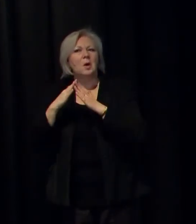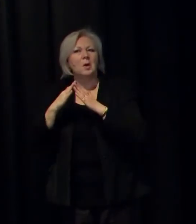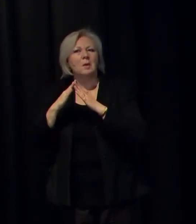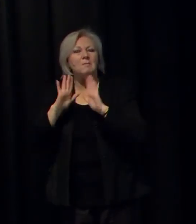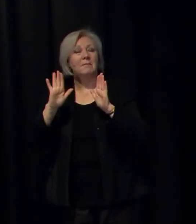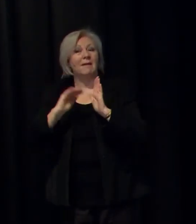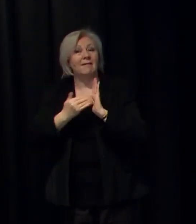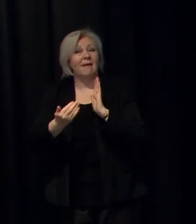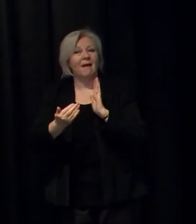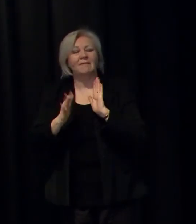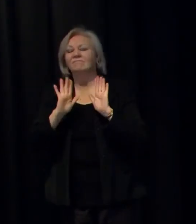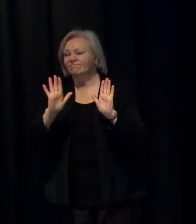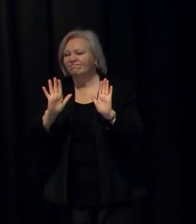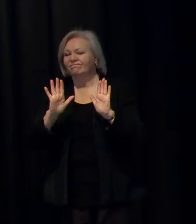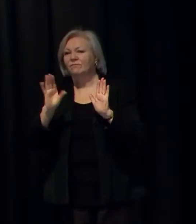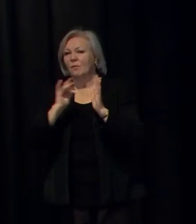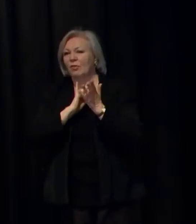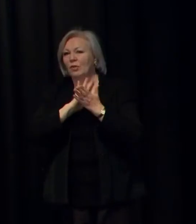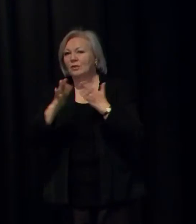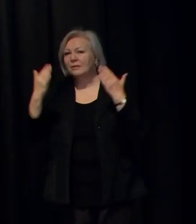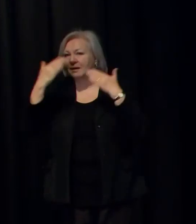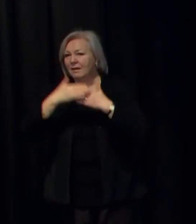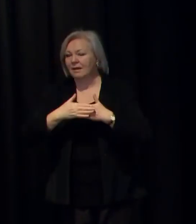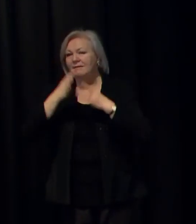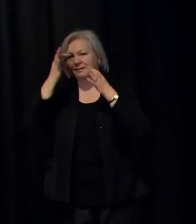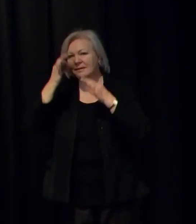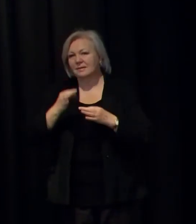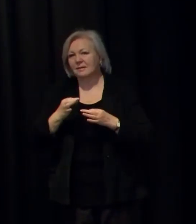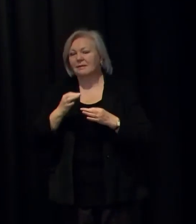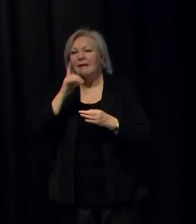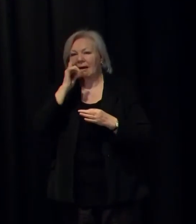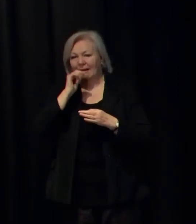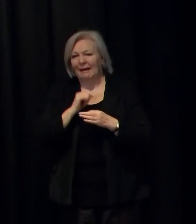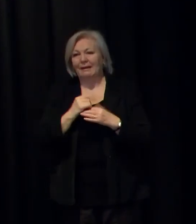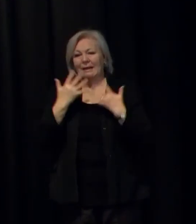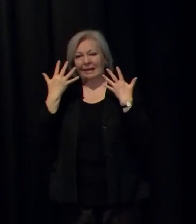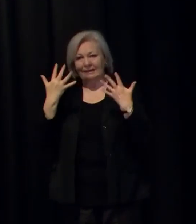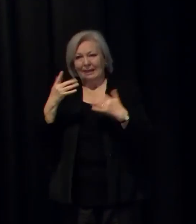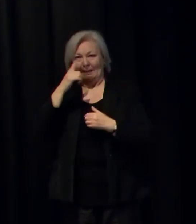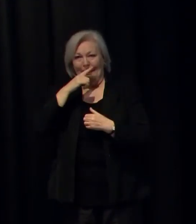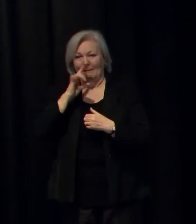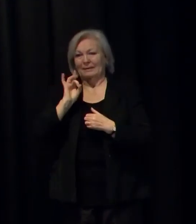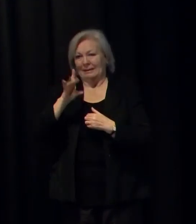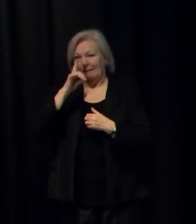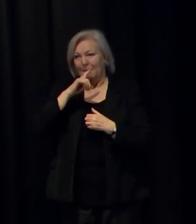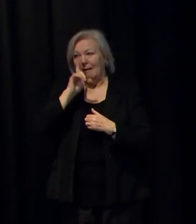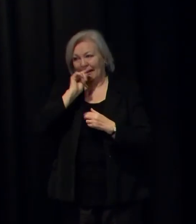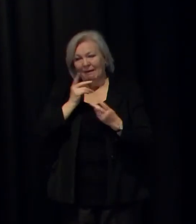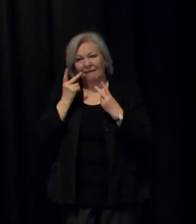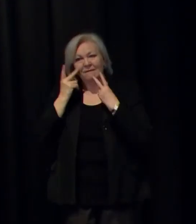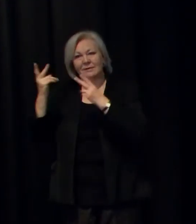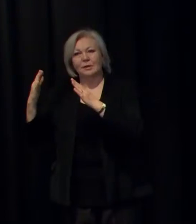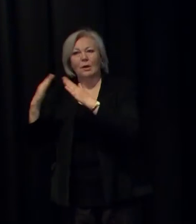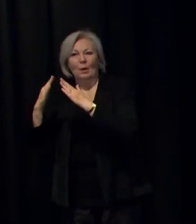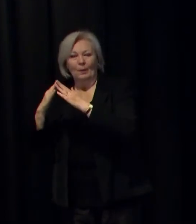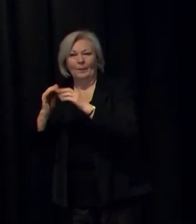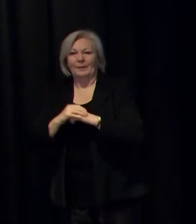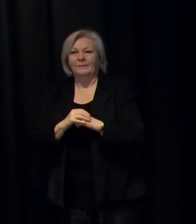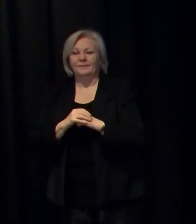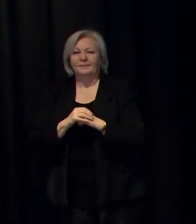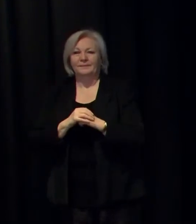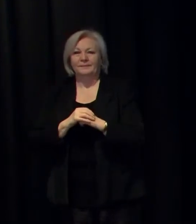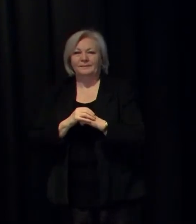now, from 11:59 p.m. on Thursday night, 10 visitors, including dependents, will be able to visit your